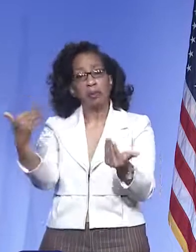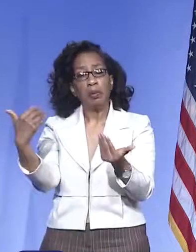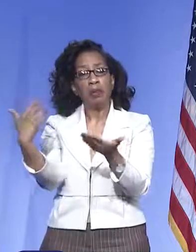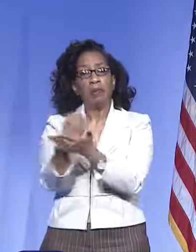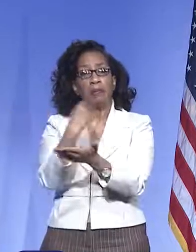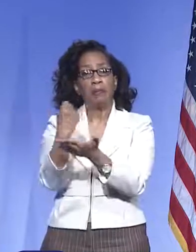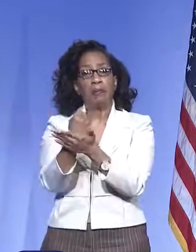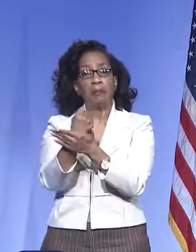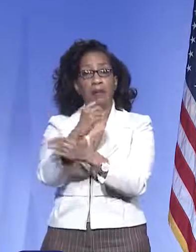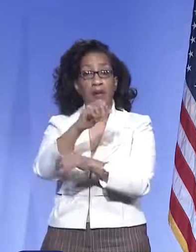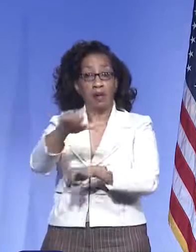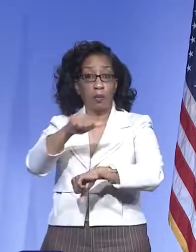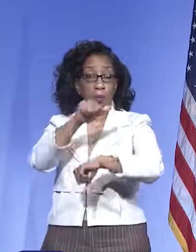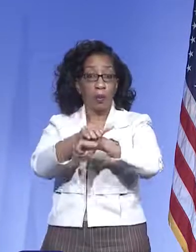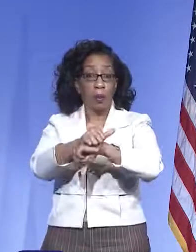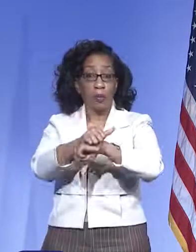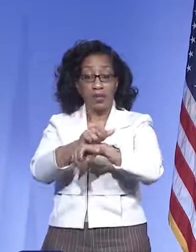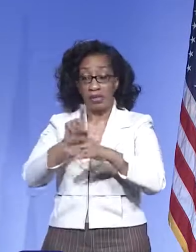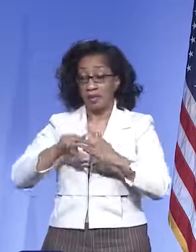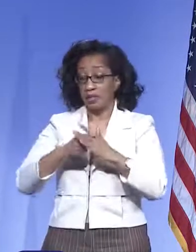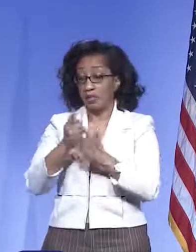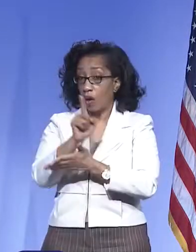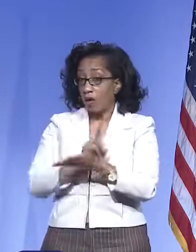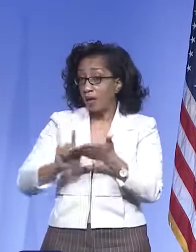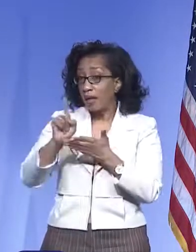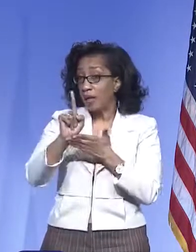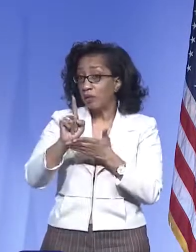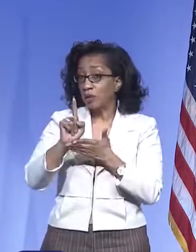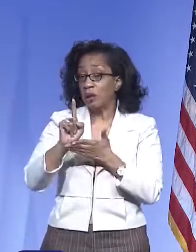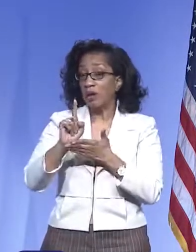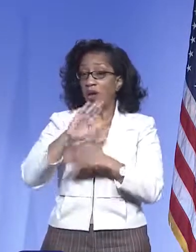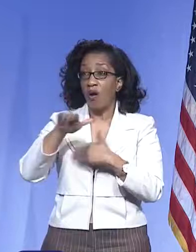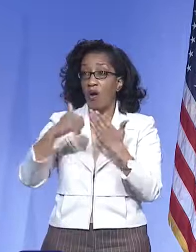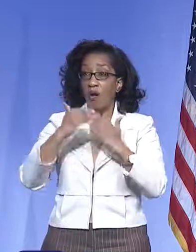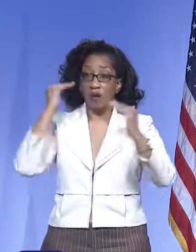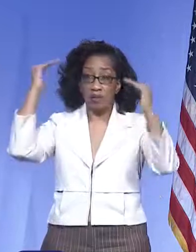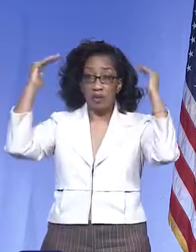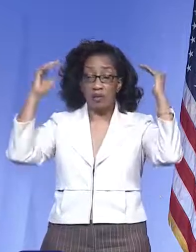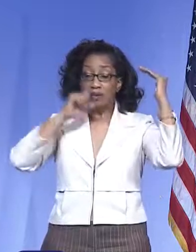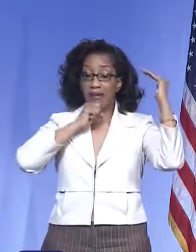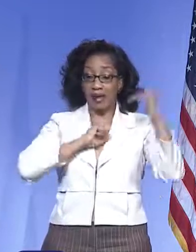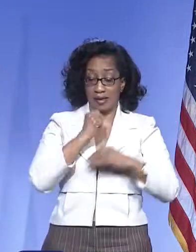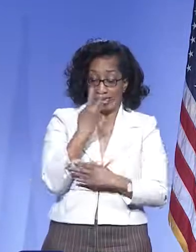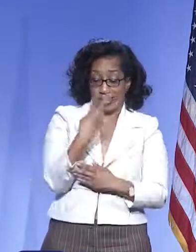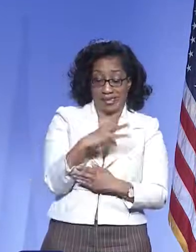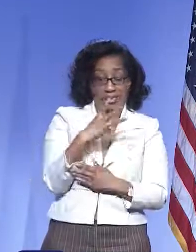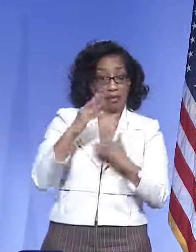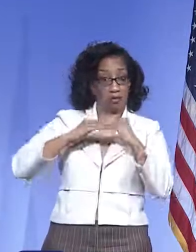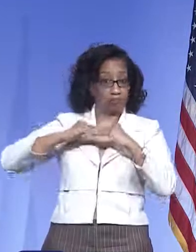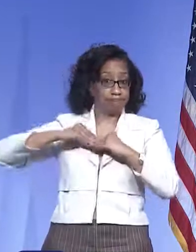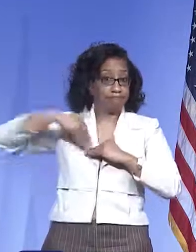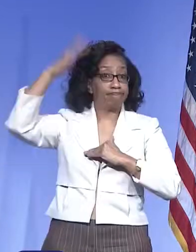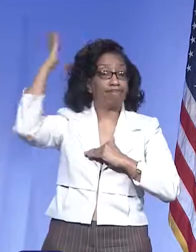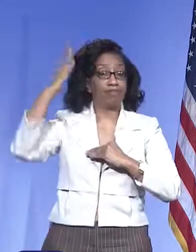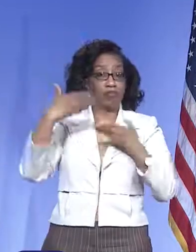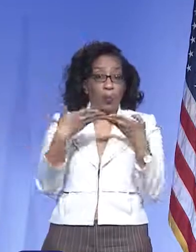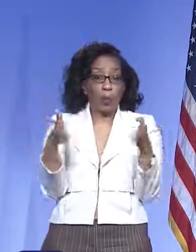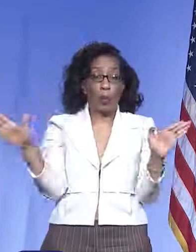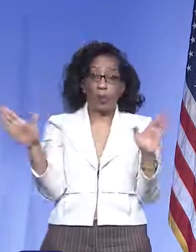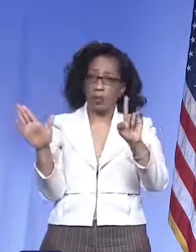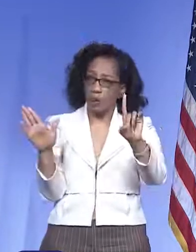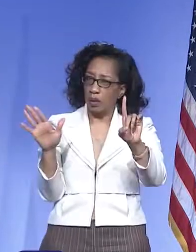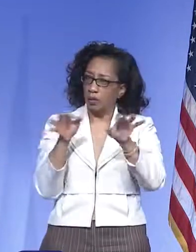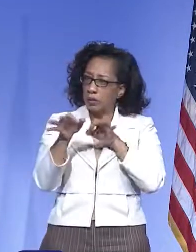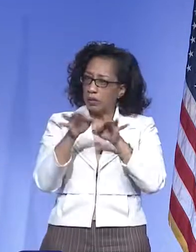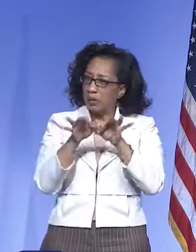into next week, we will open up vaccinations to all adults ages 16 and up. And I want to put a fine point on that.